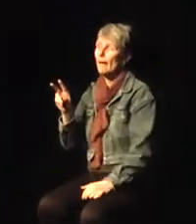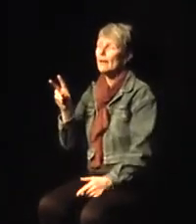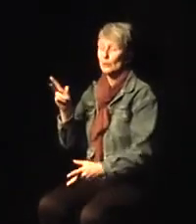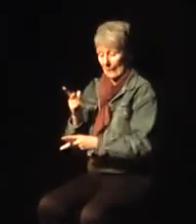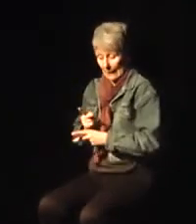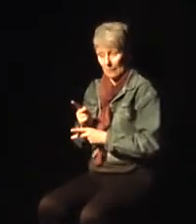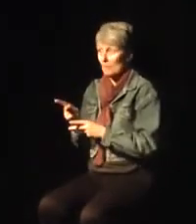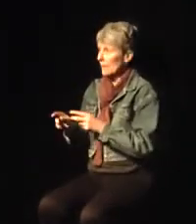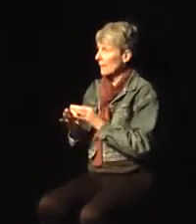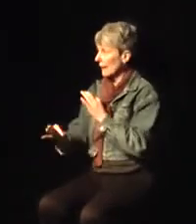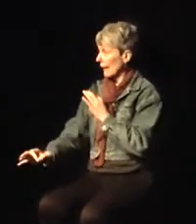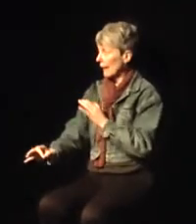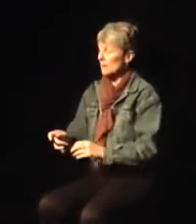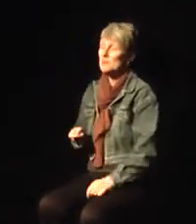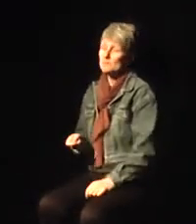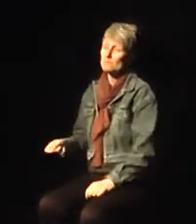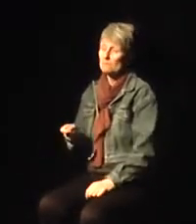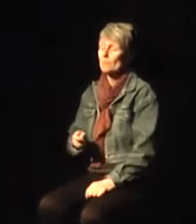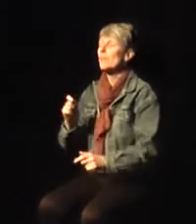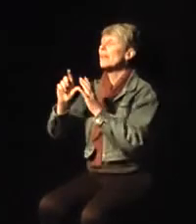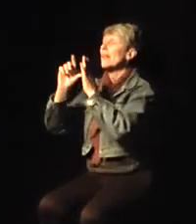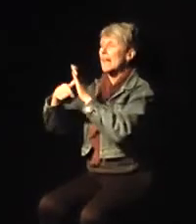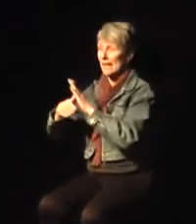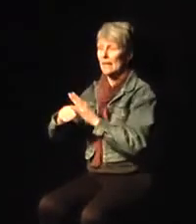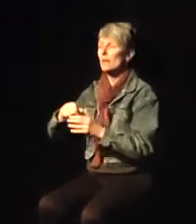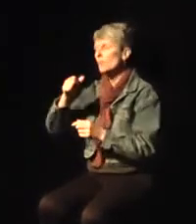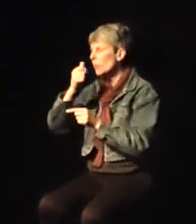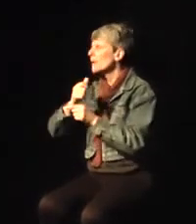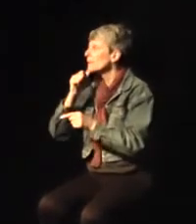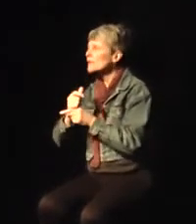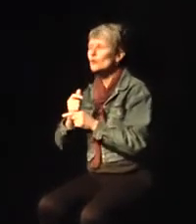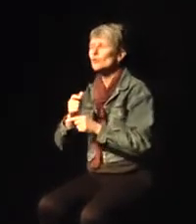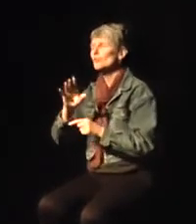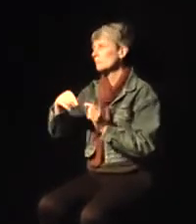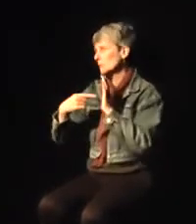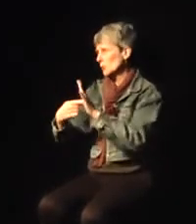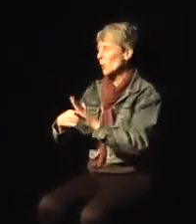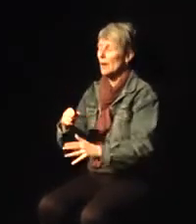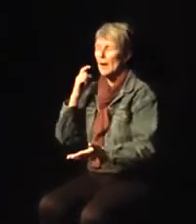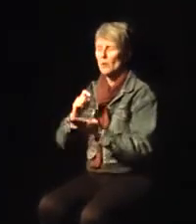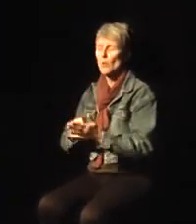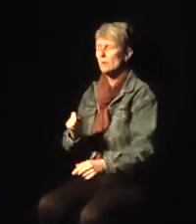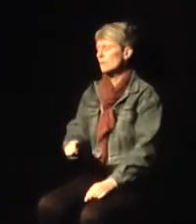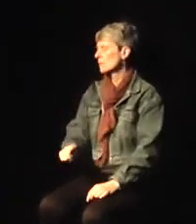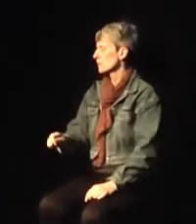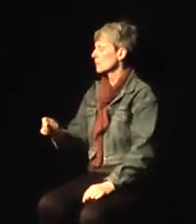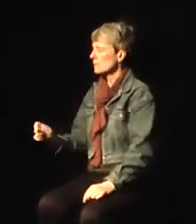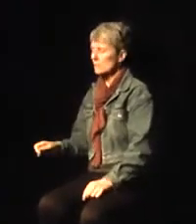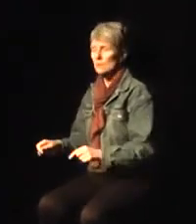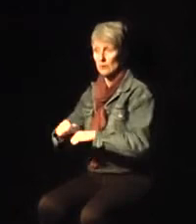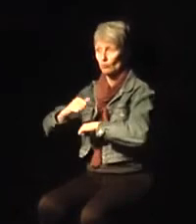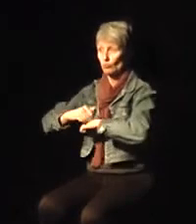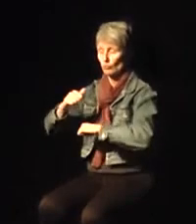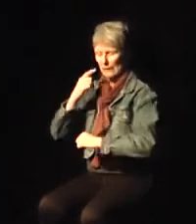to keep. Later that day, I show off the cane to my brother and sister. I notice when I tap the cane on the road, I